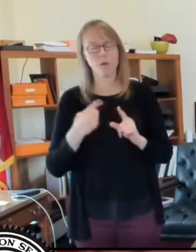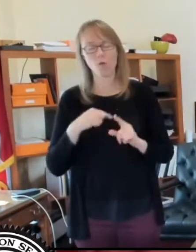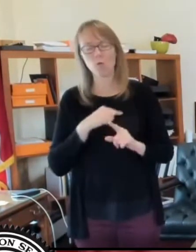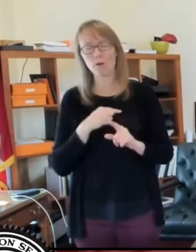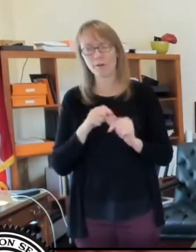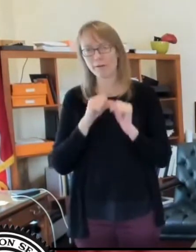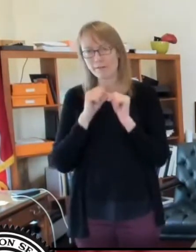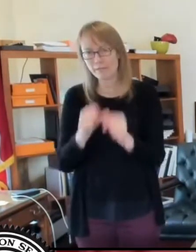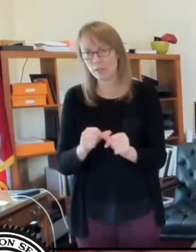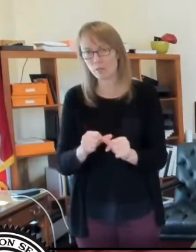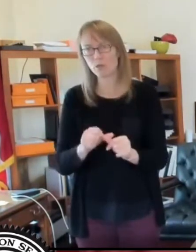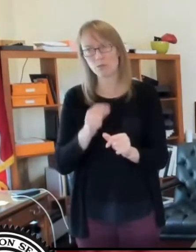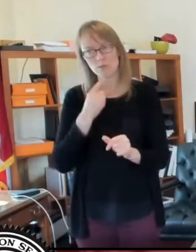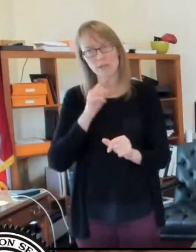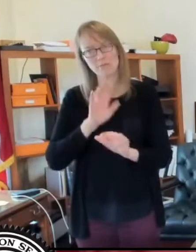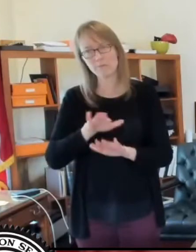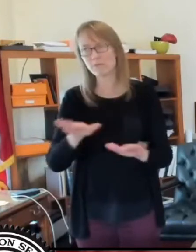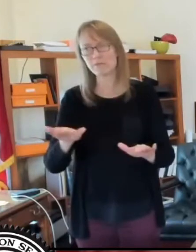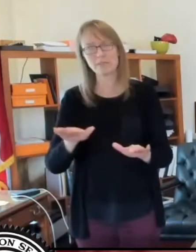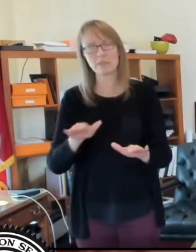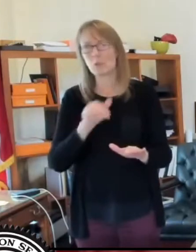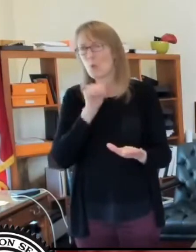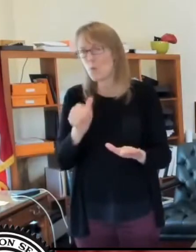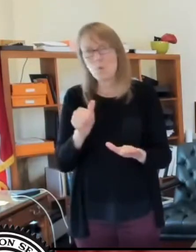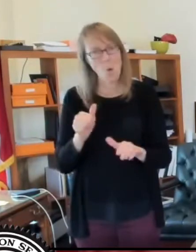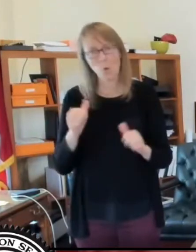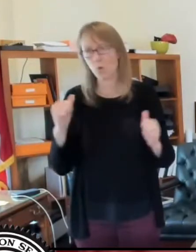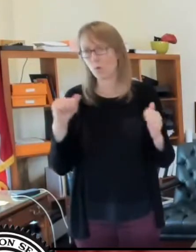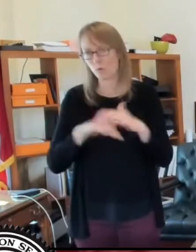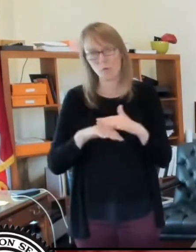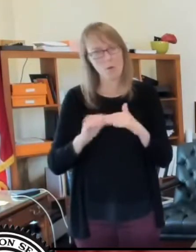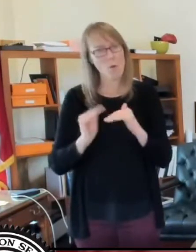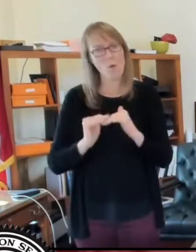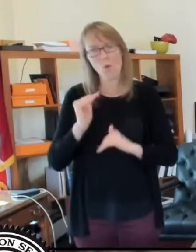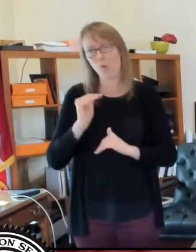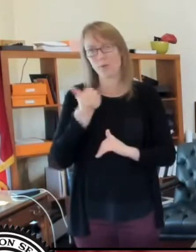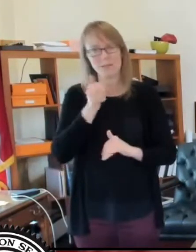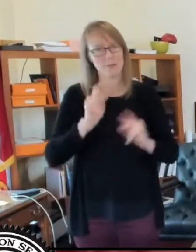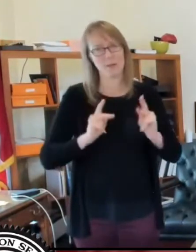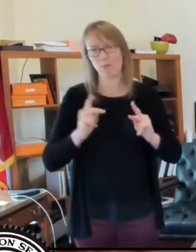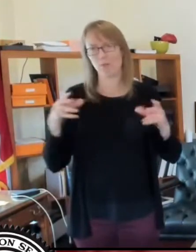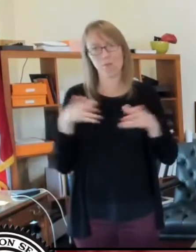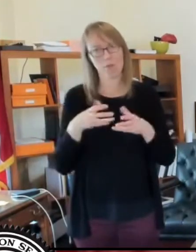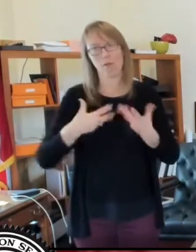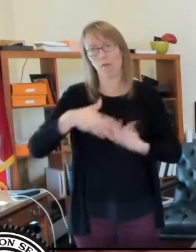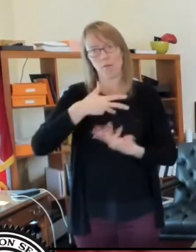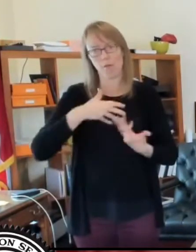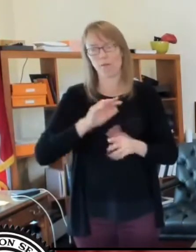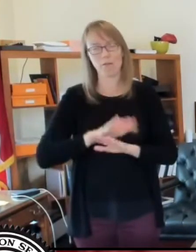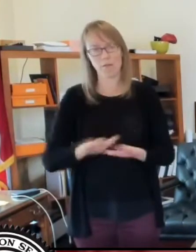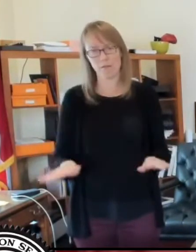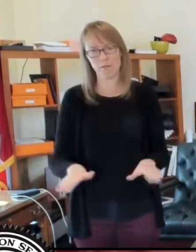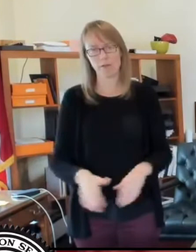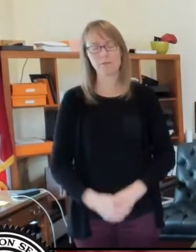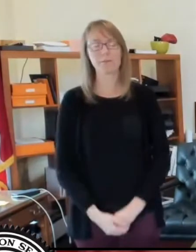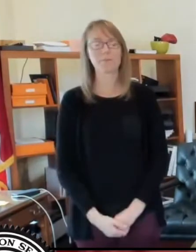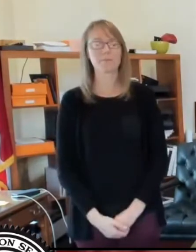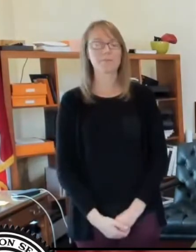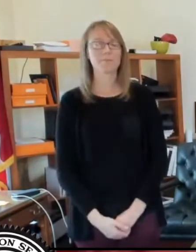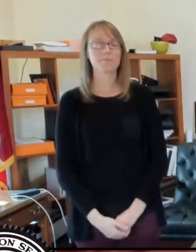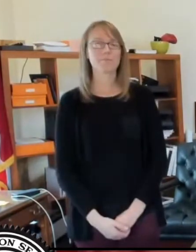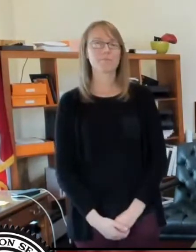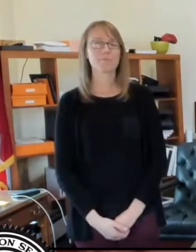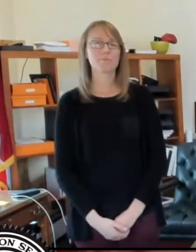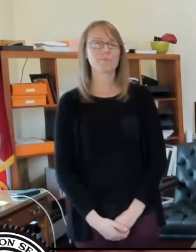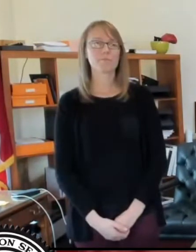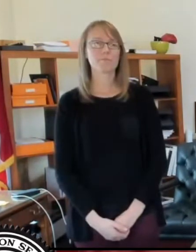Interesting question from Ed, who is asking, when COVID is over, do you think it's possible that the city could consider some sort of